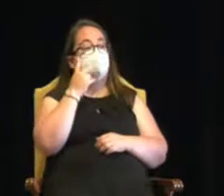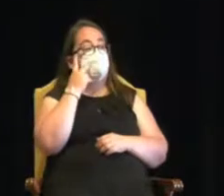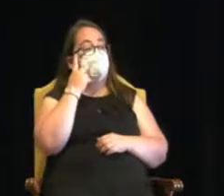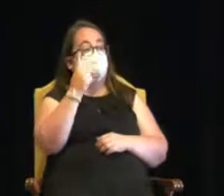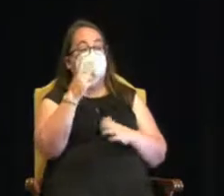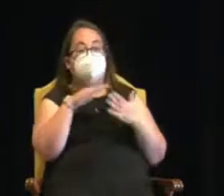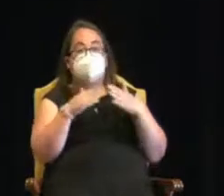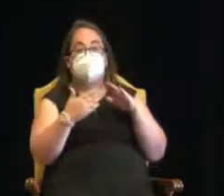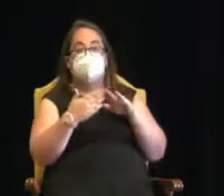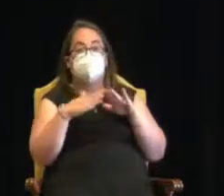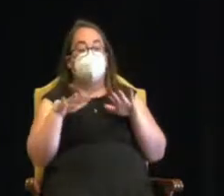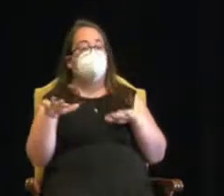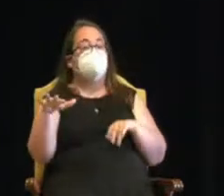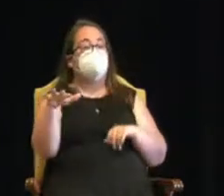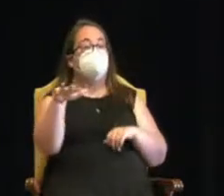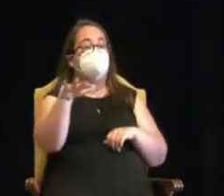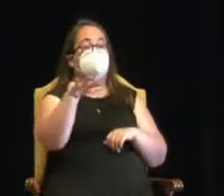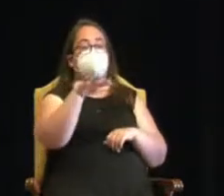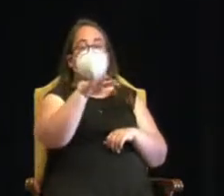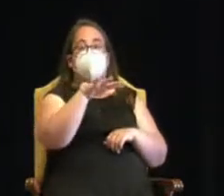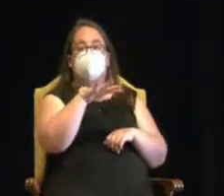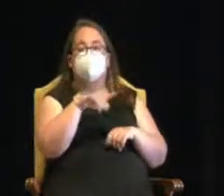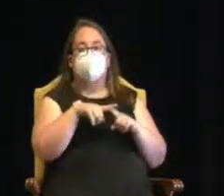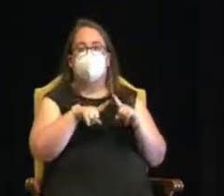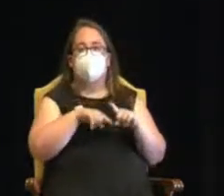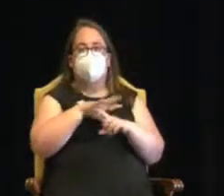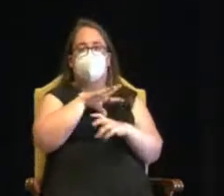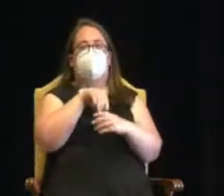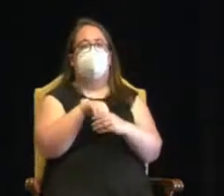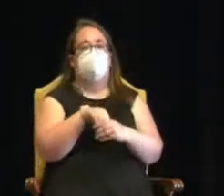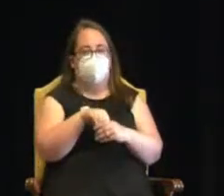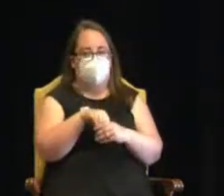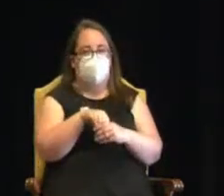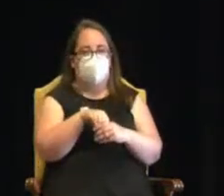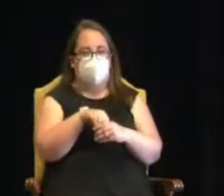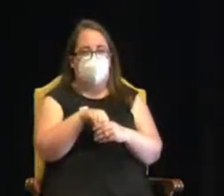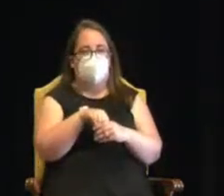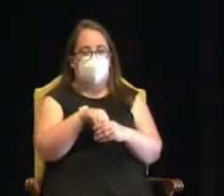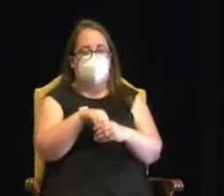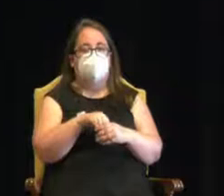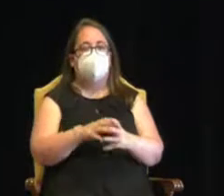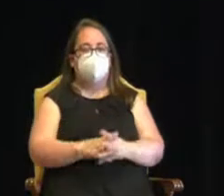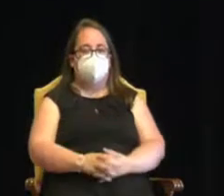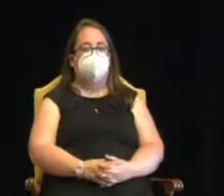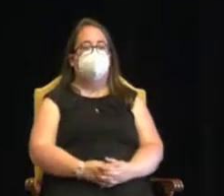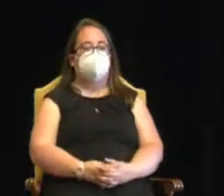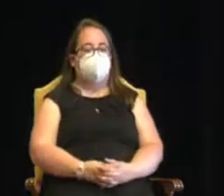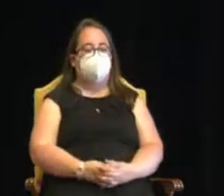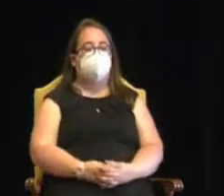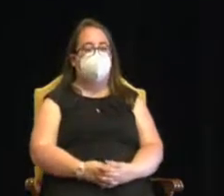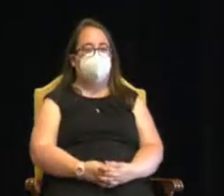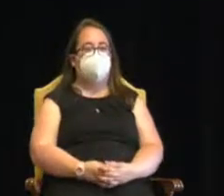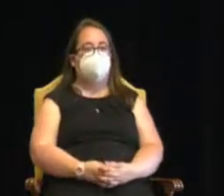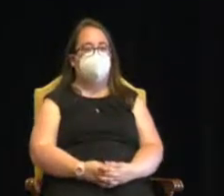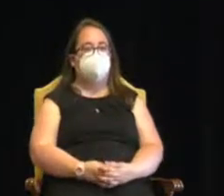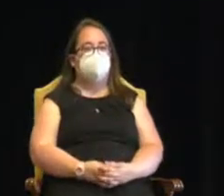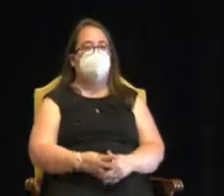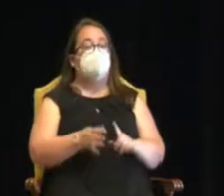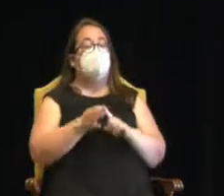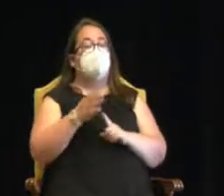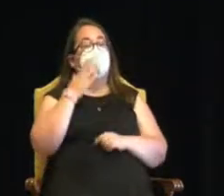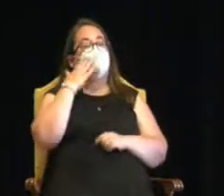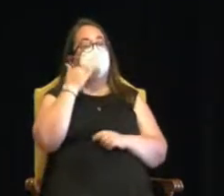city outside your window, but you couldn't get anyone to respond to you, especially if because